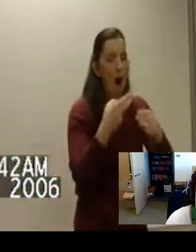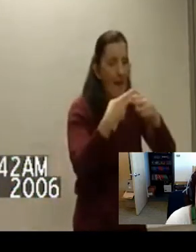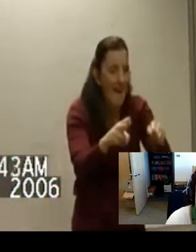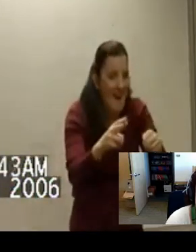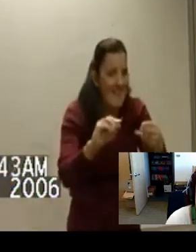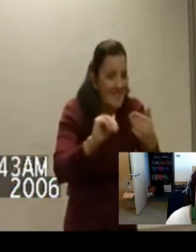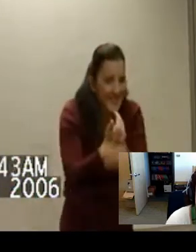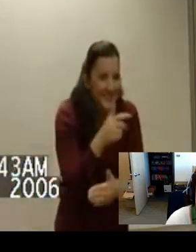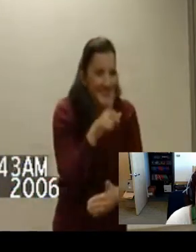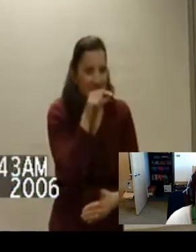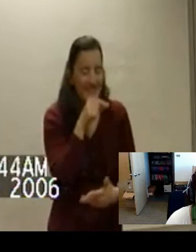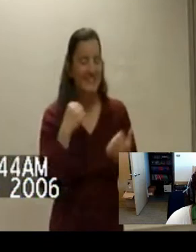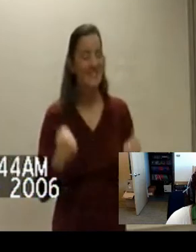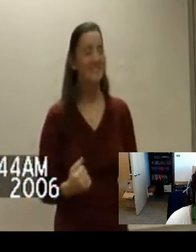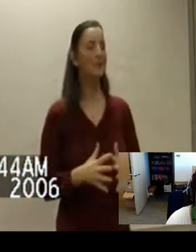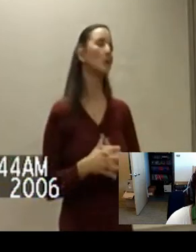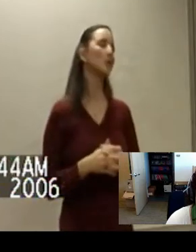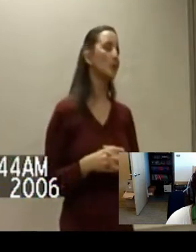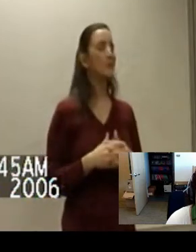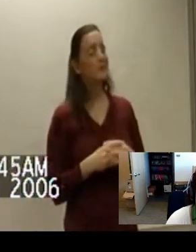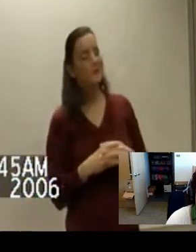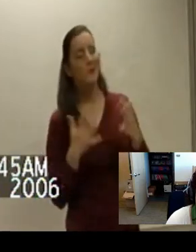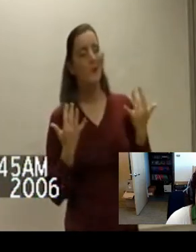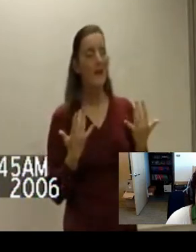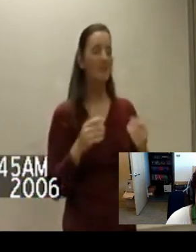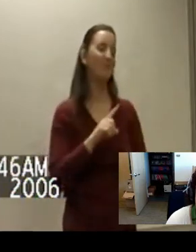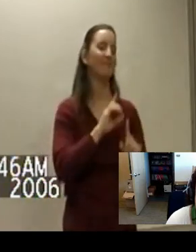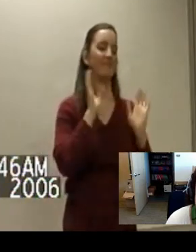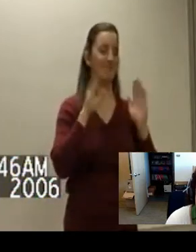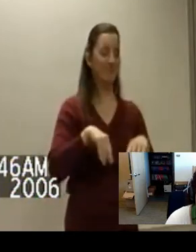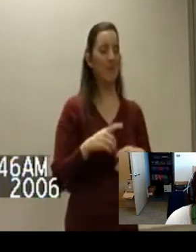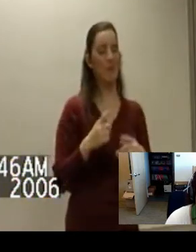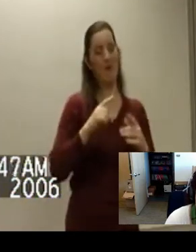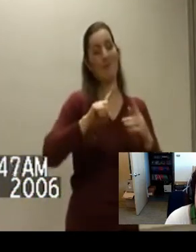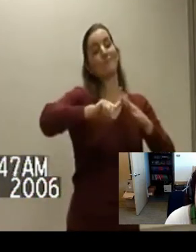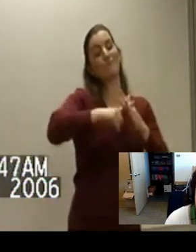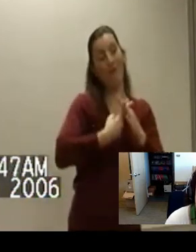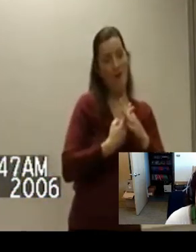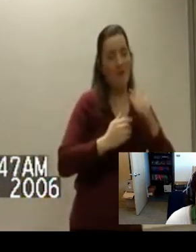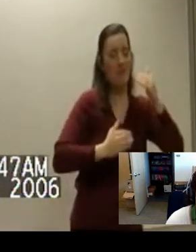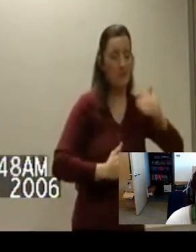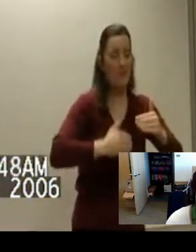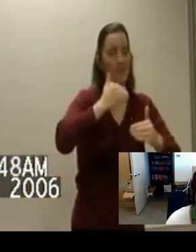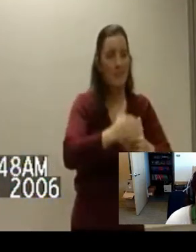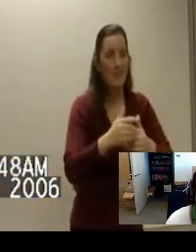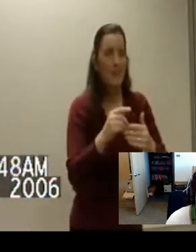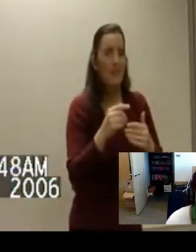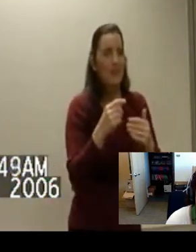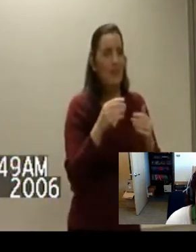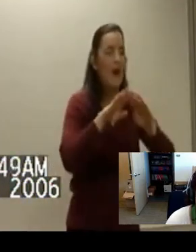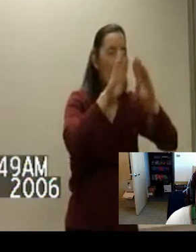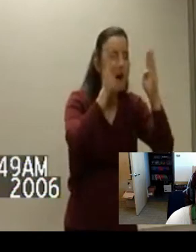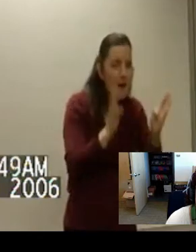convince him. I was disappointed. I wanted the fresh eggs. I was so excited, but so we waited.